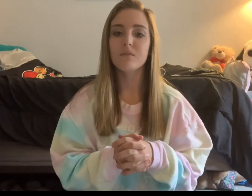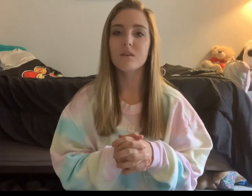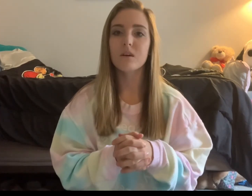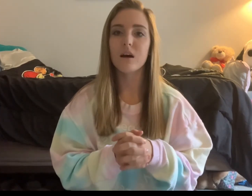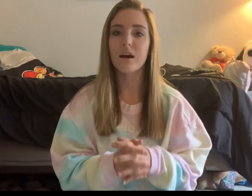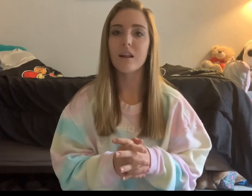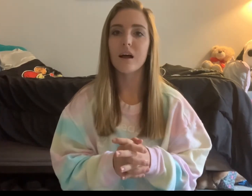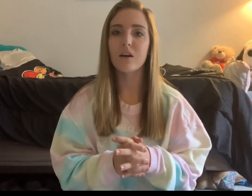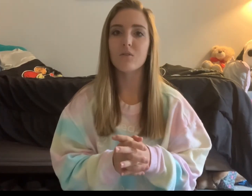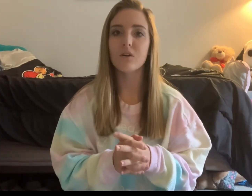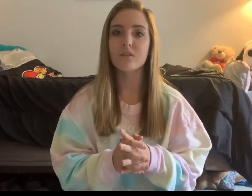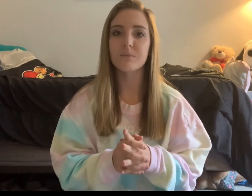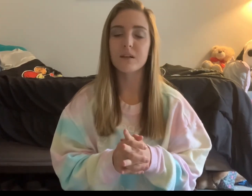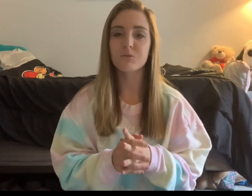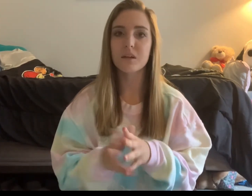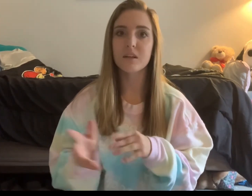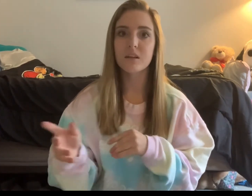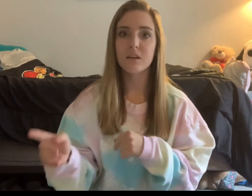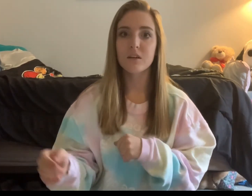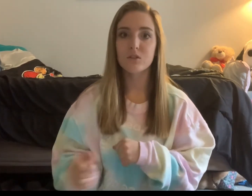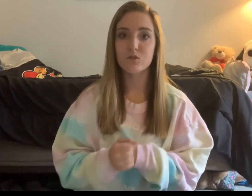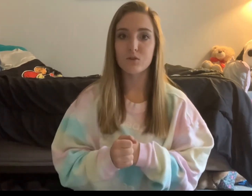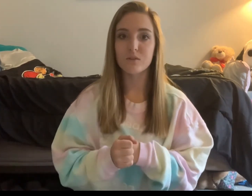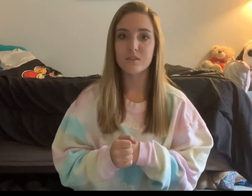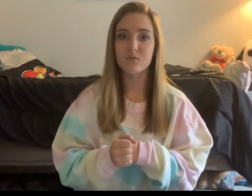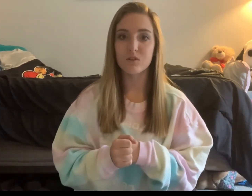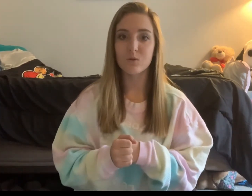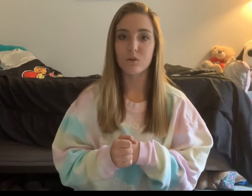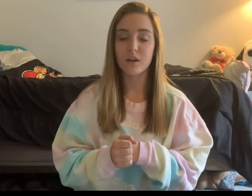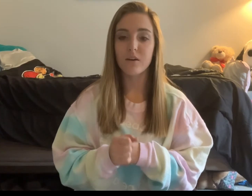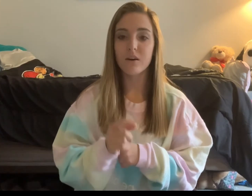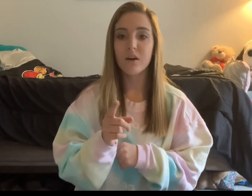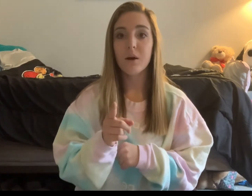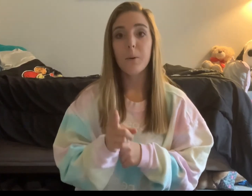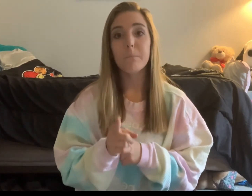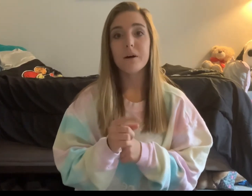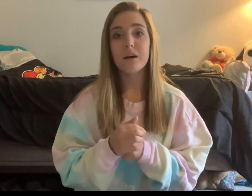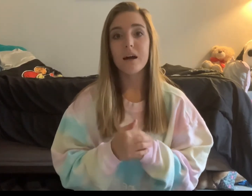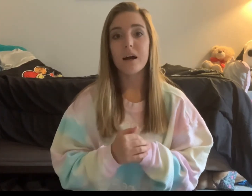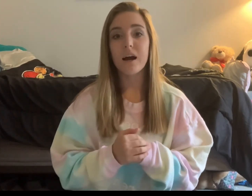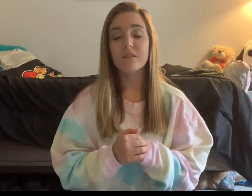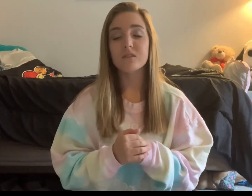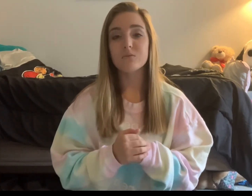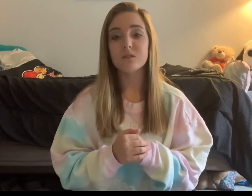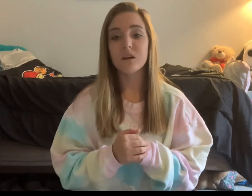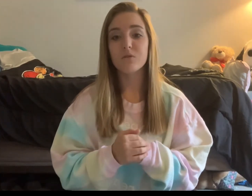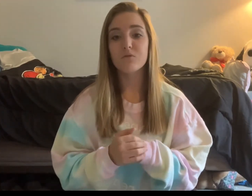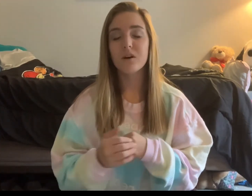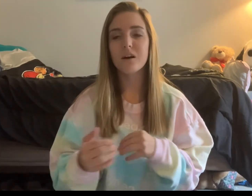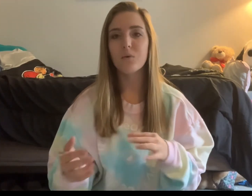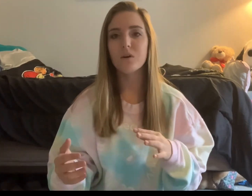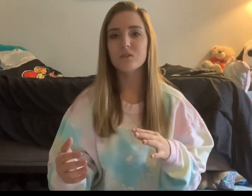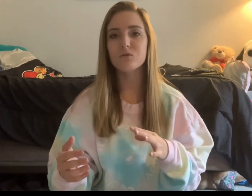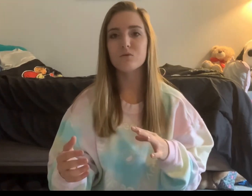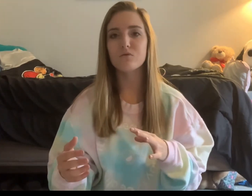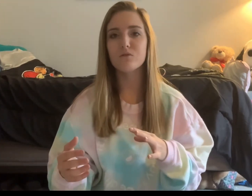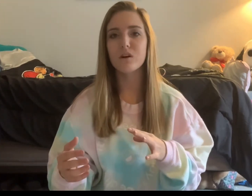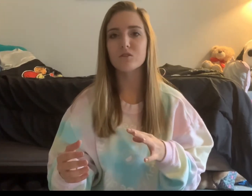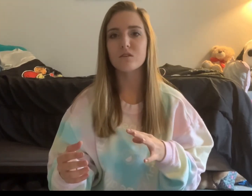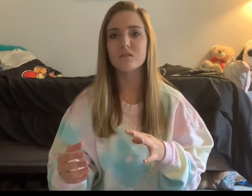I had a lot going on this past weekend, so it didn't really work out. But I have some stuff. Went to a few restaurants this